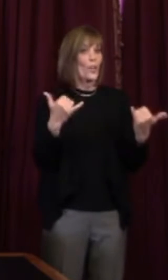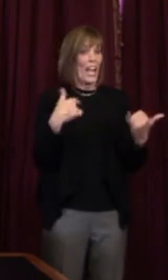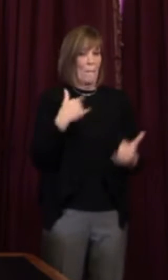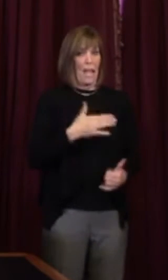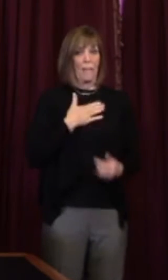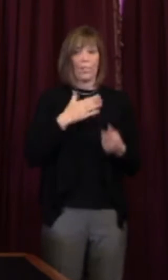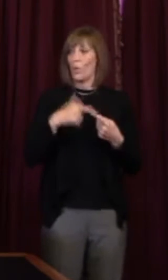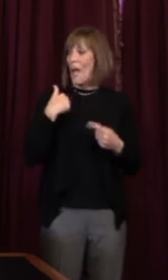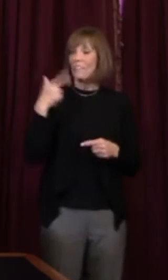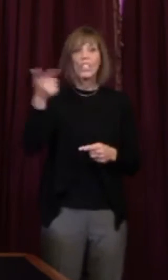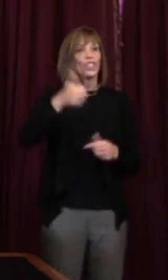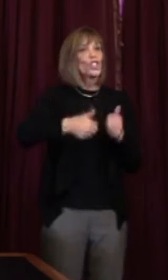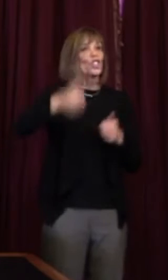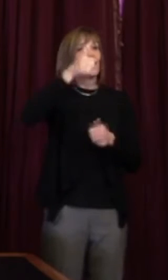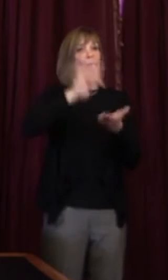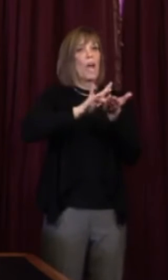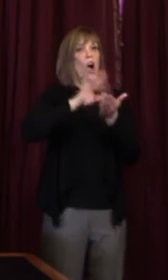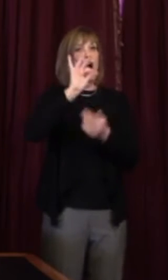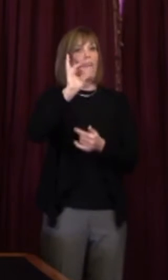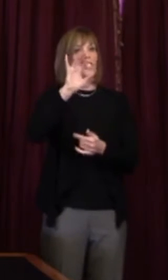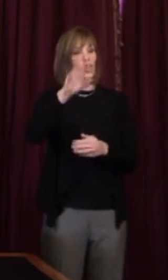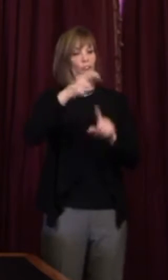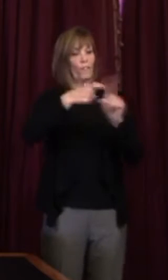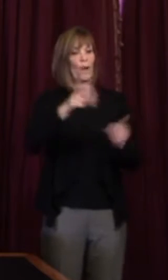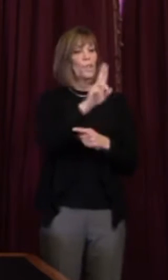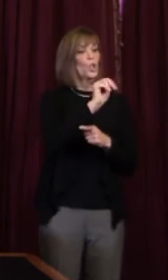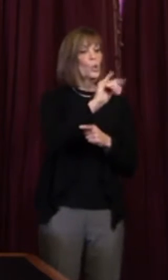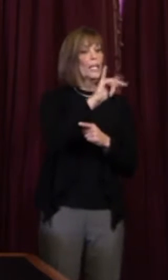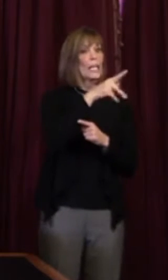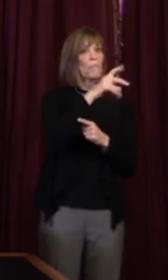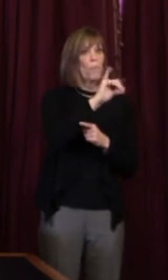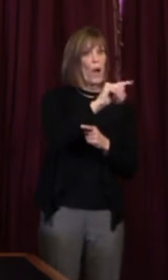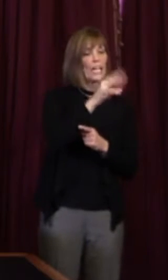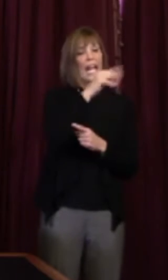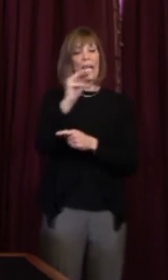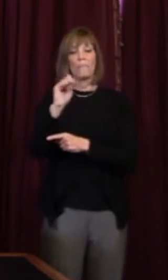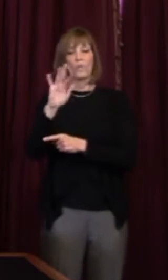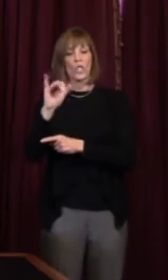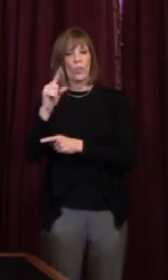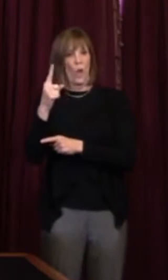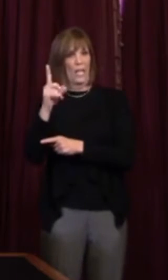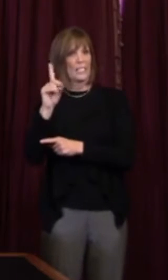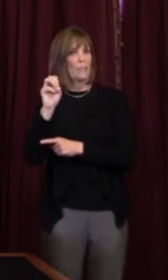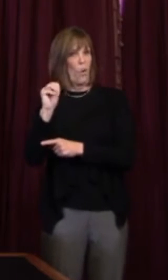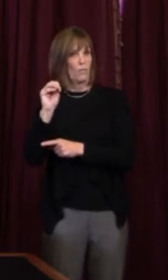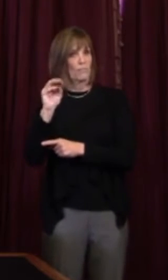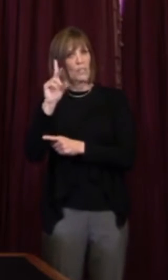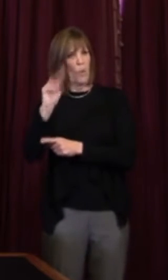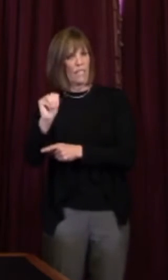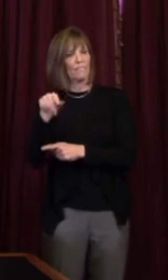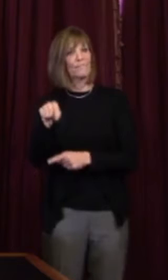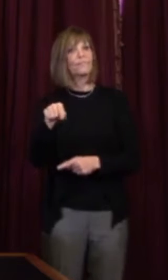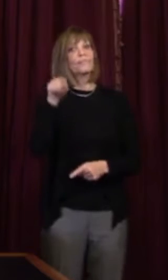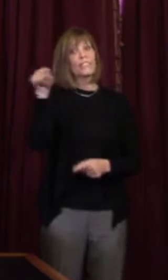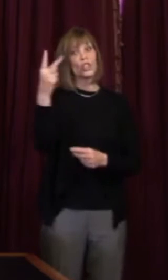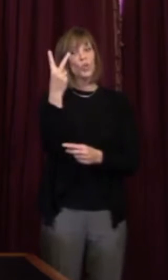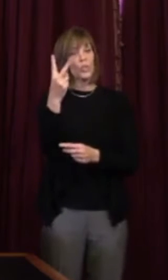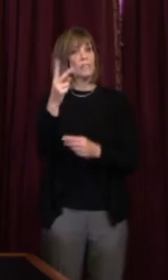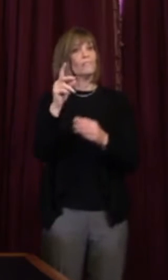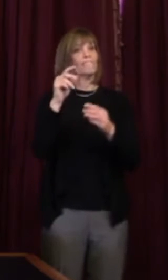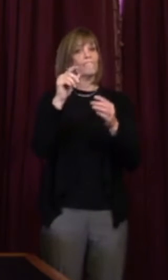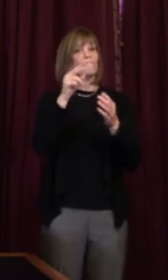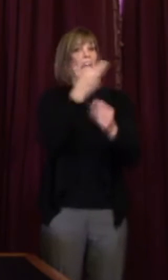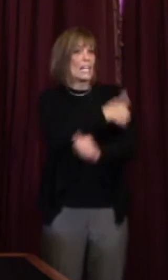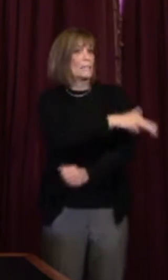the chief medical officers from Unity Point Health and Mercy One Des Moines. These physician leaders are helping manage